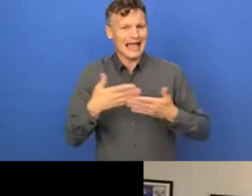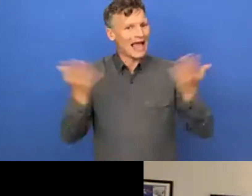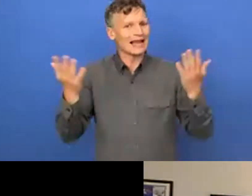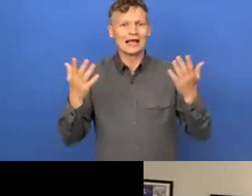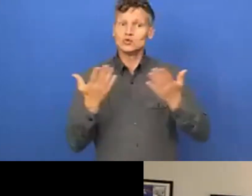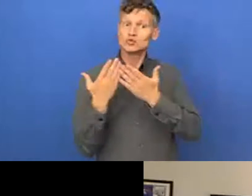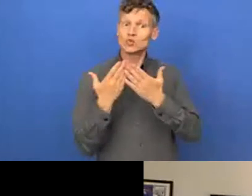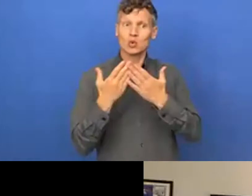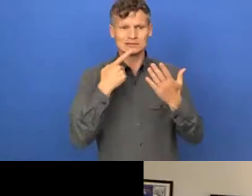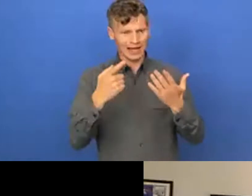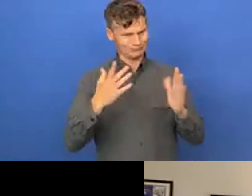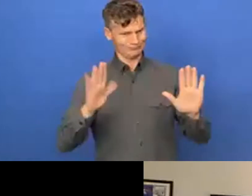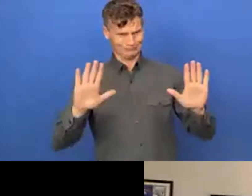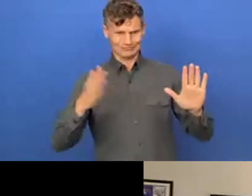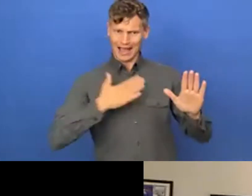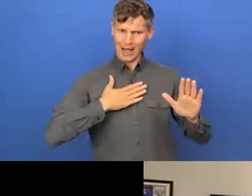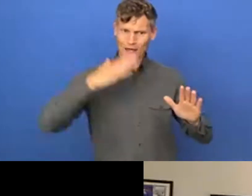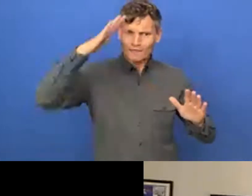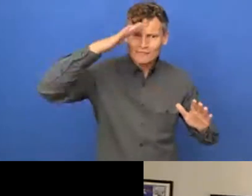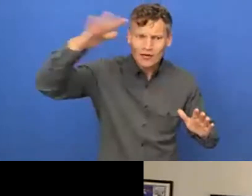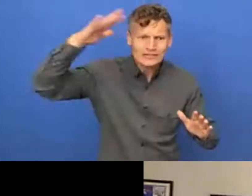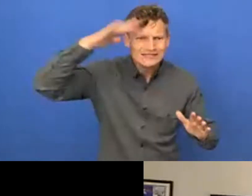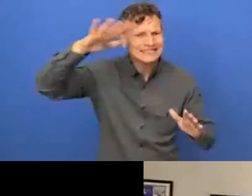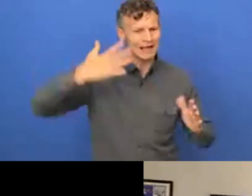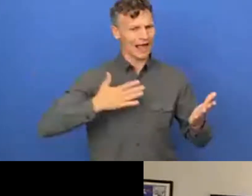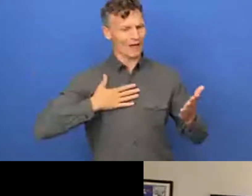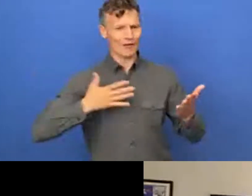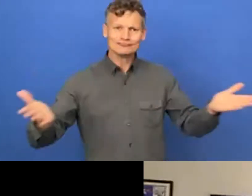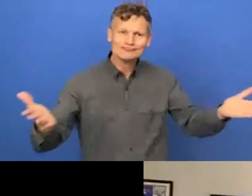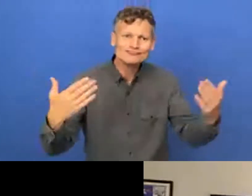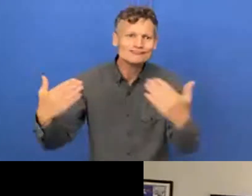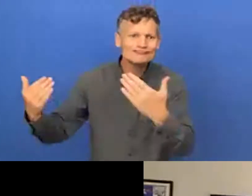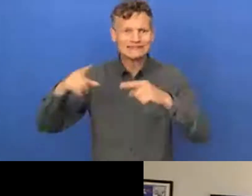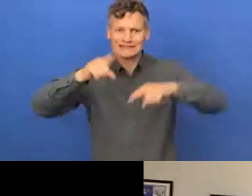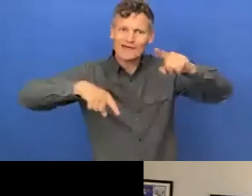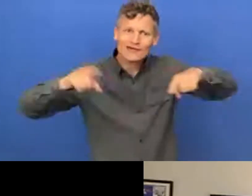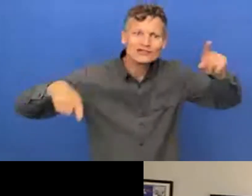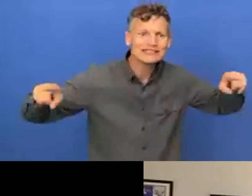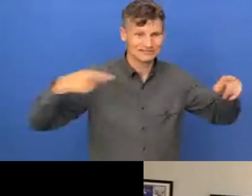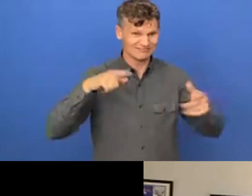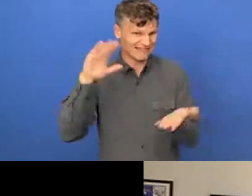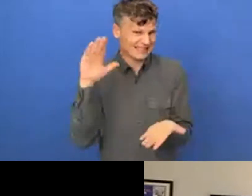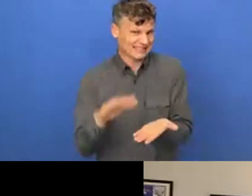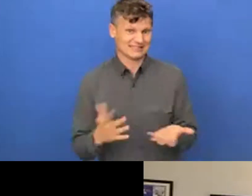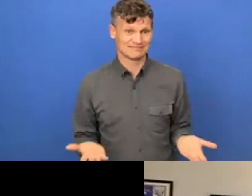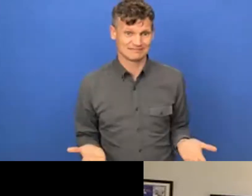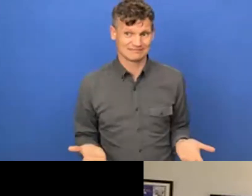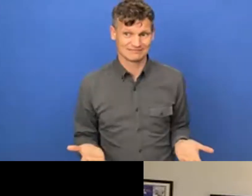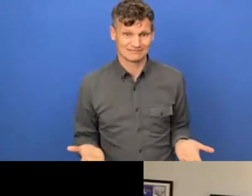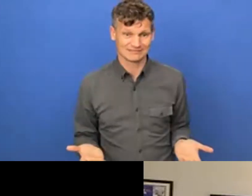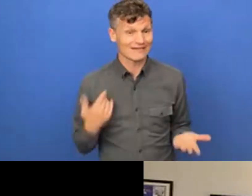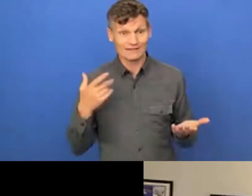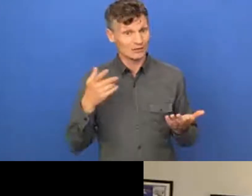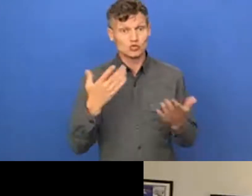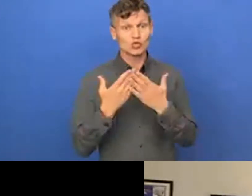And so, and conversely, where there is not attention to creating an inclusive environment, we did